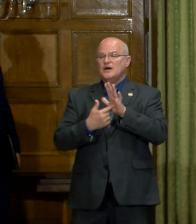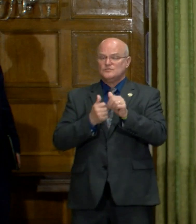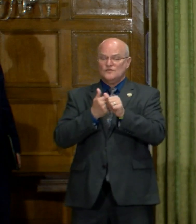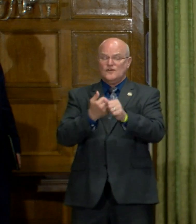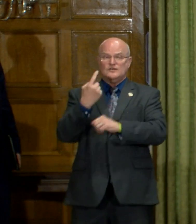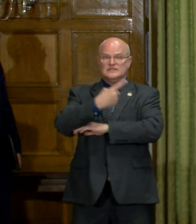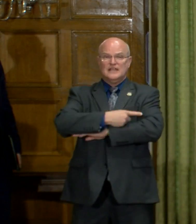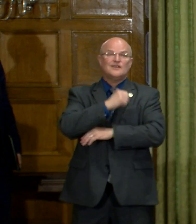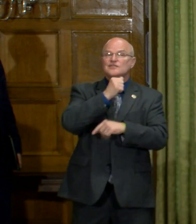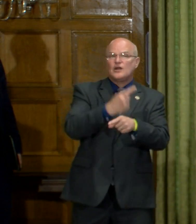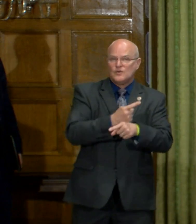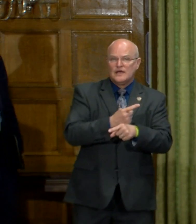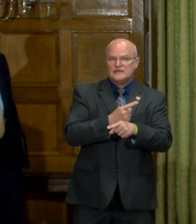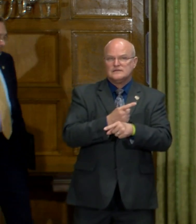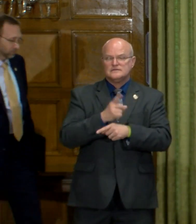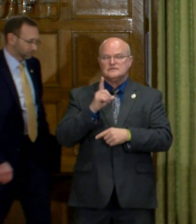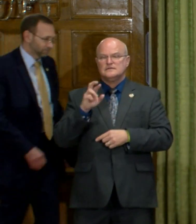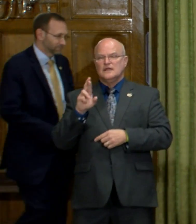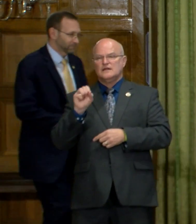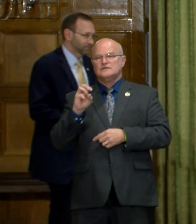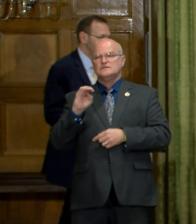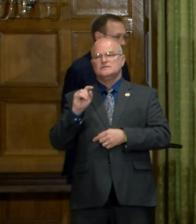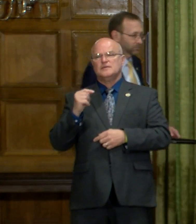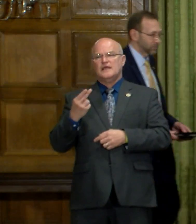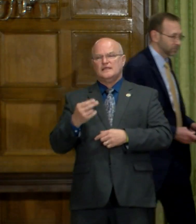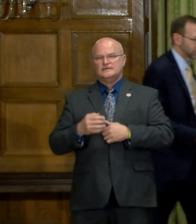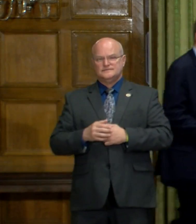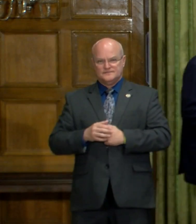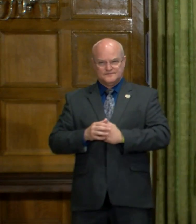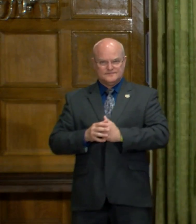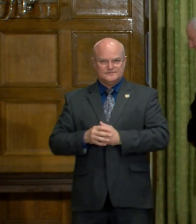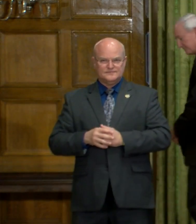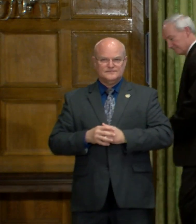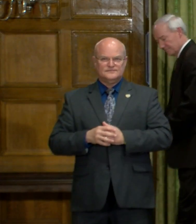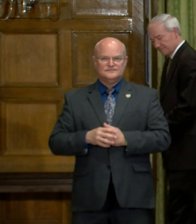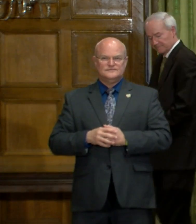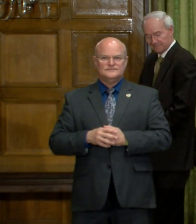following today aren't right. Dr. Smith.